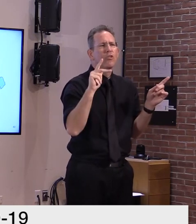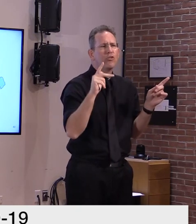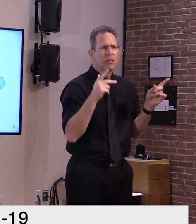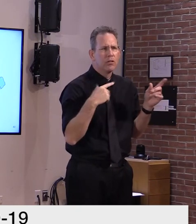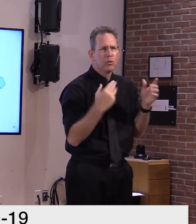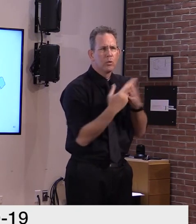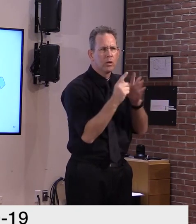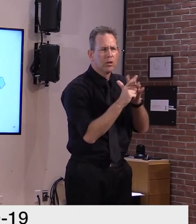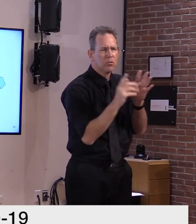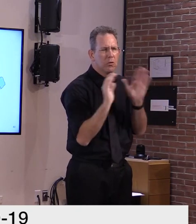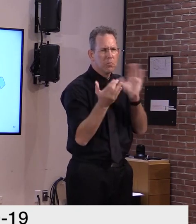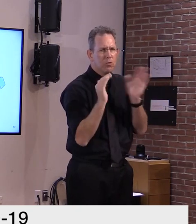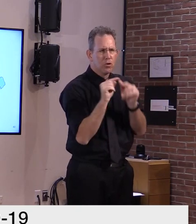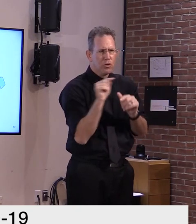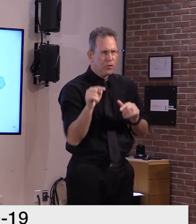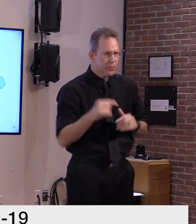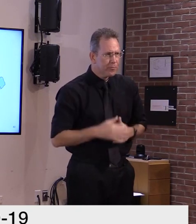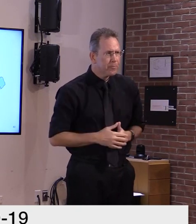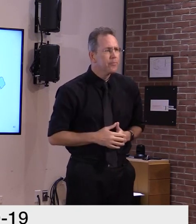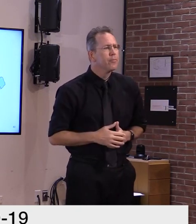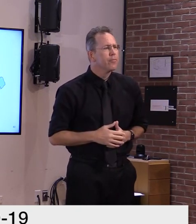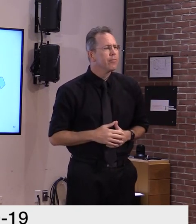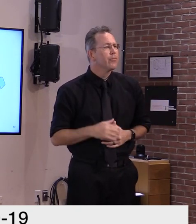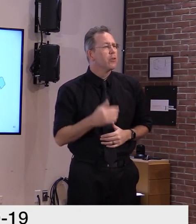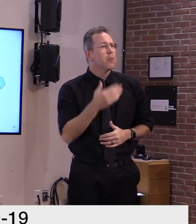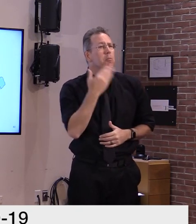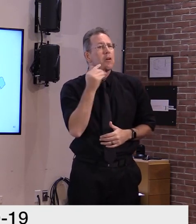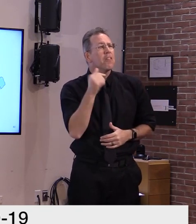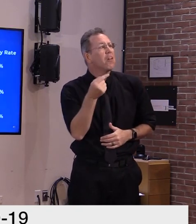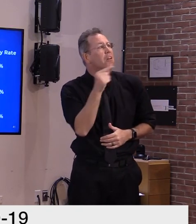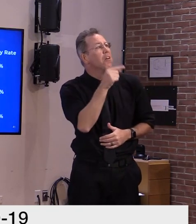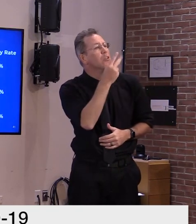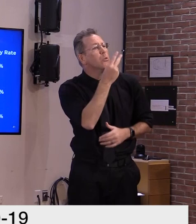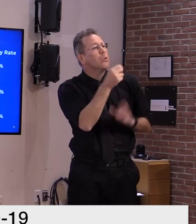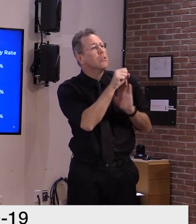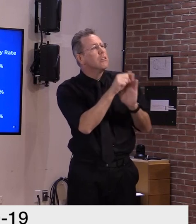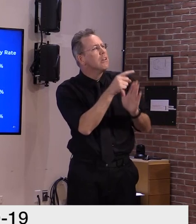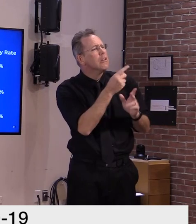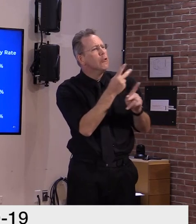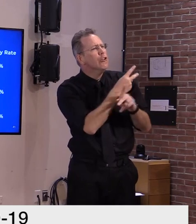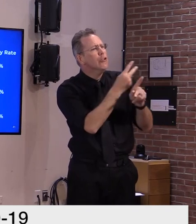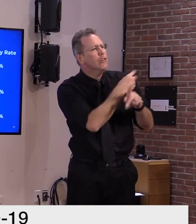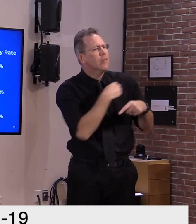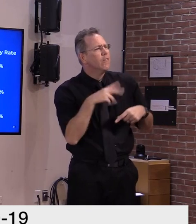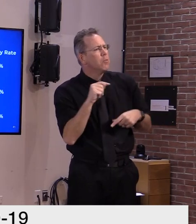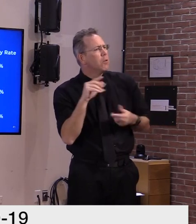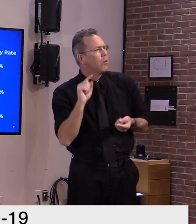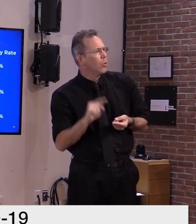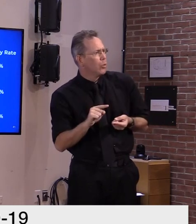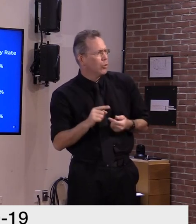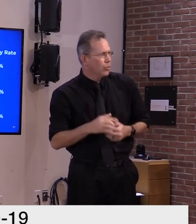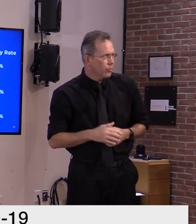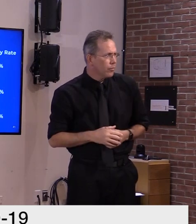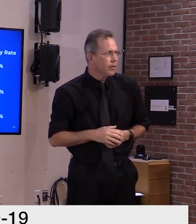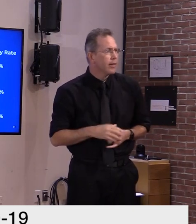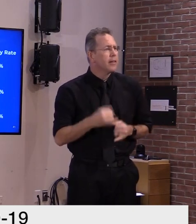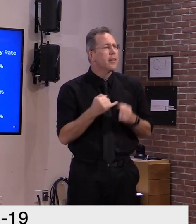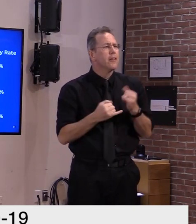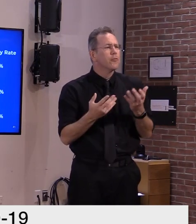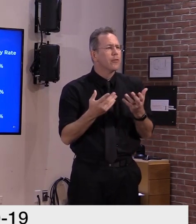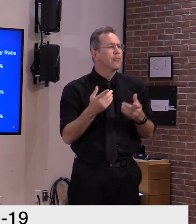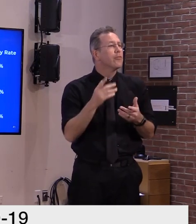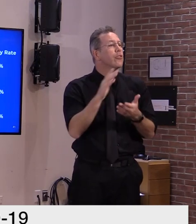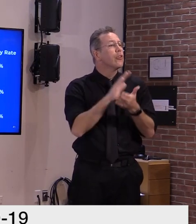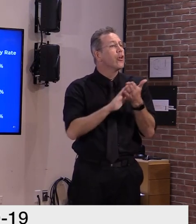trend favorably when compared to the rest of northern New England. And then last, when we look at the higher ed numbers, Vermont added 36